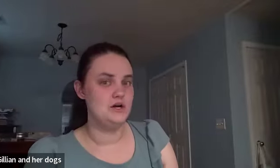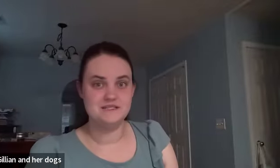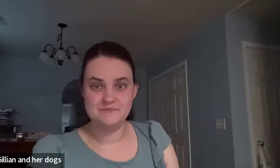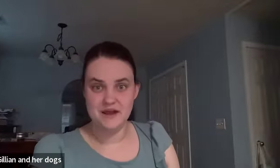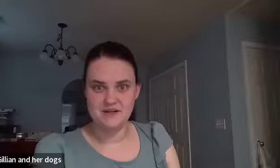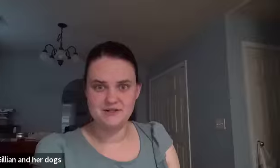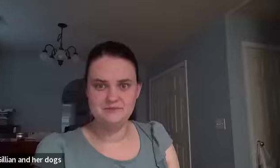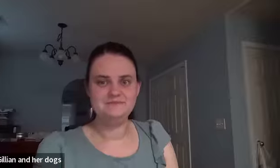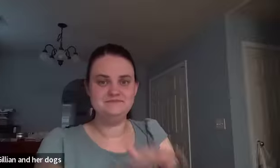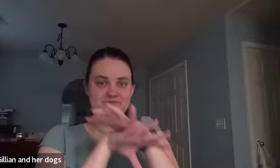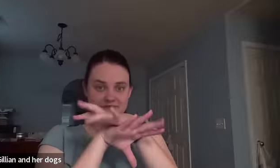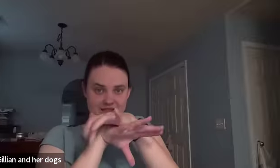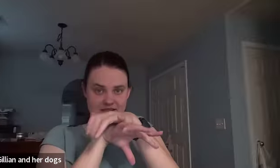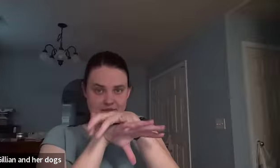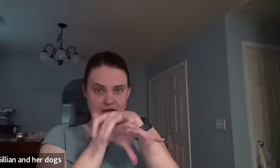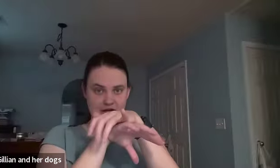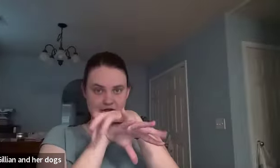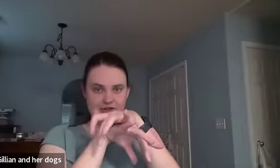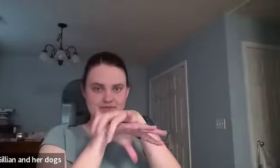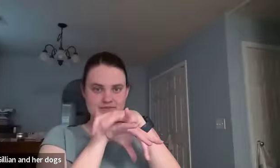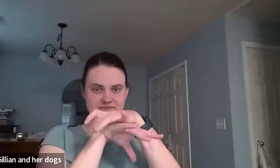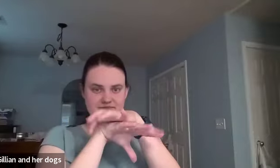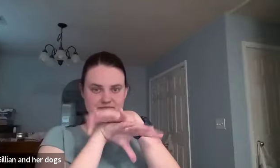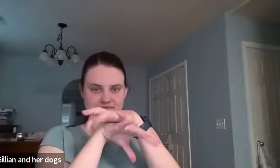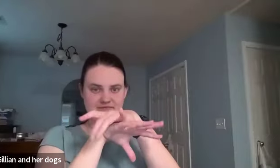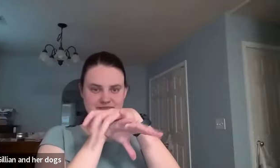our spider, spider.